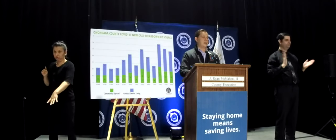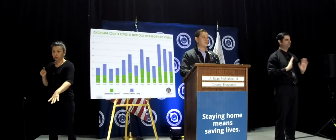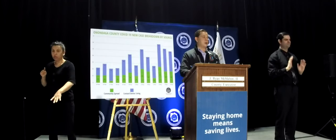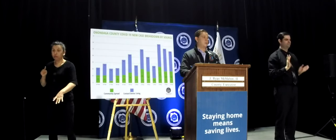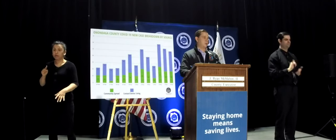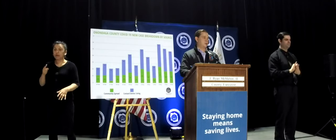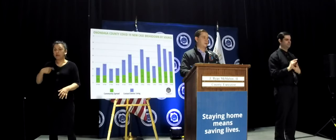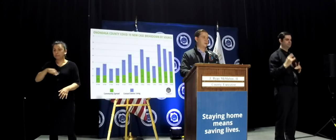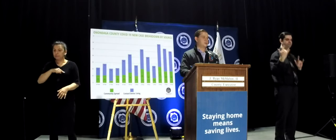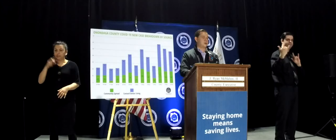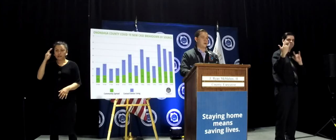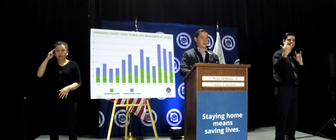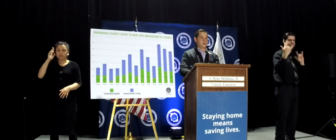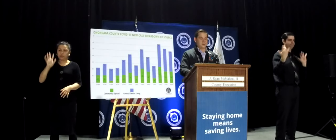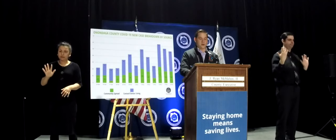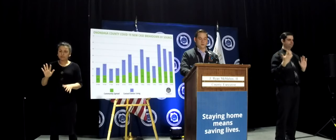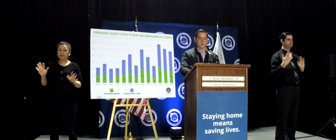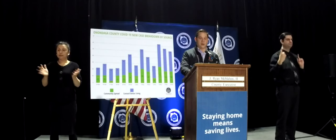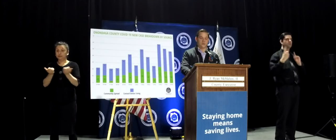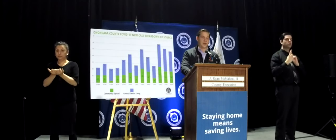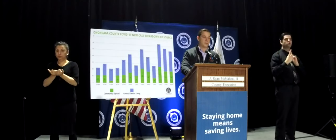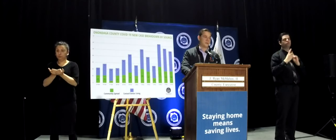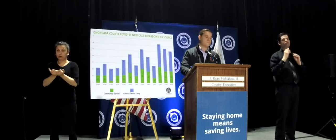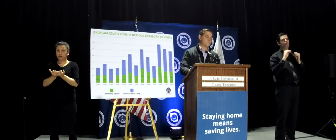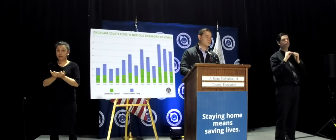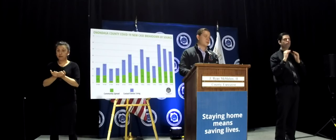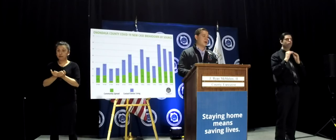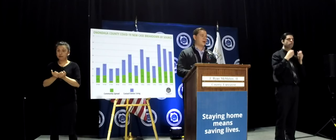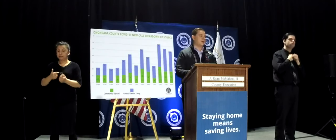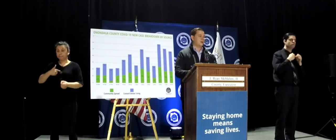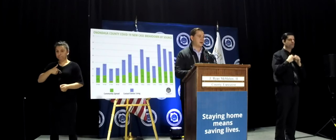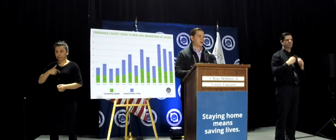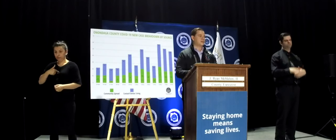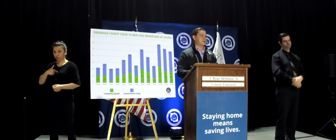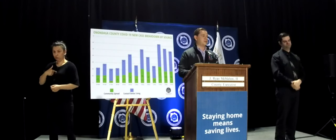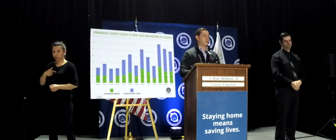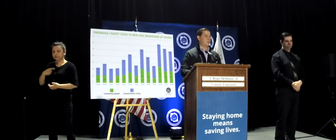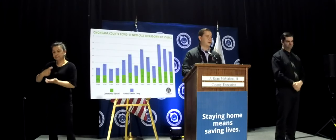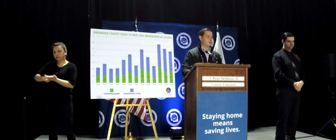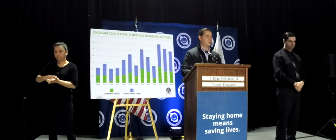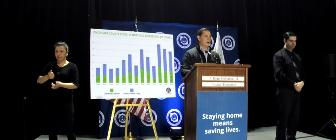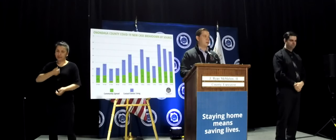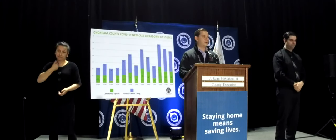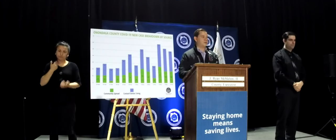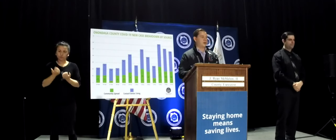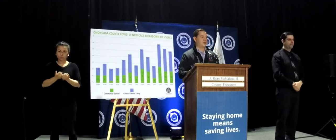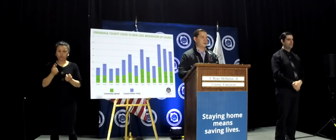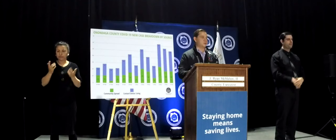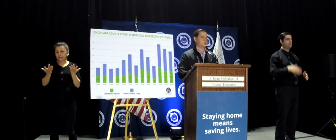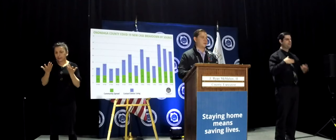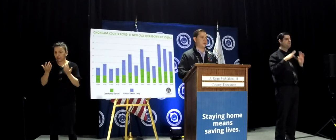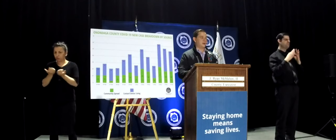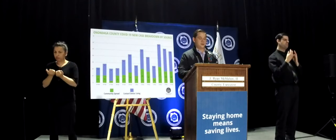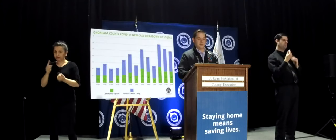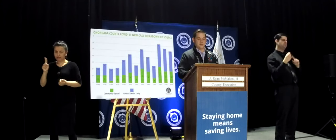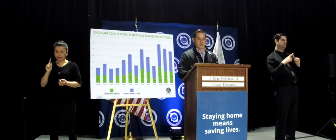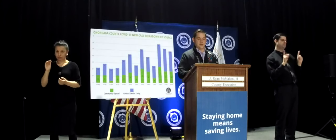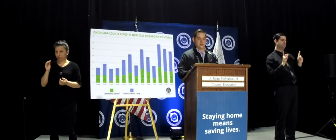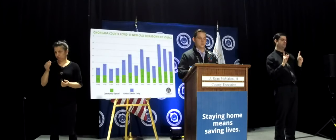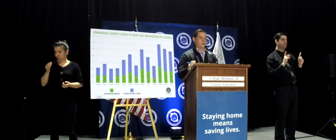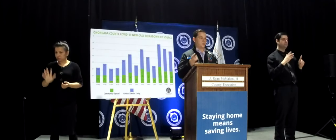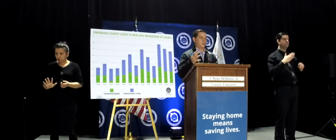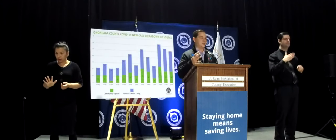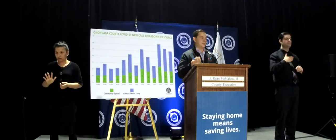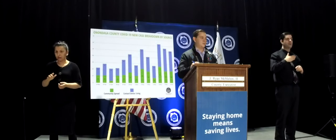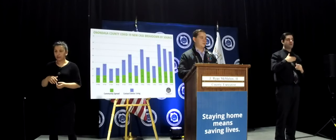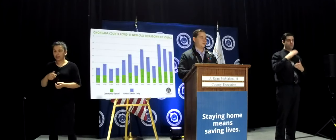But that's what I'm doing. And so within my own family, again, it's a little different, right? My wife is with me every day. My